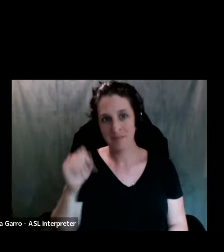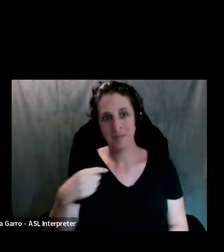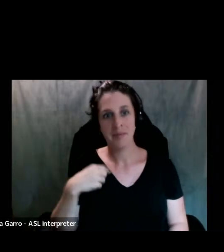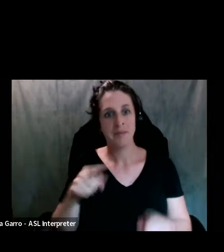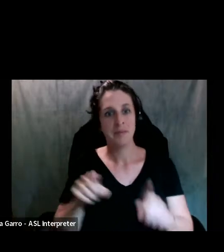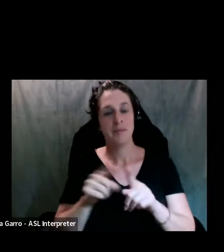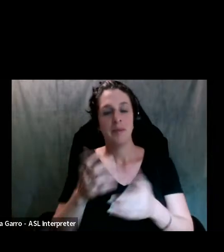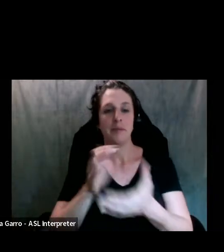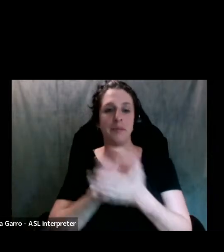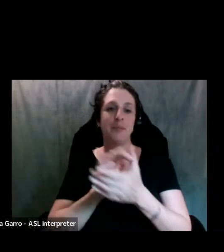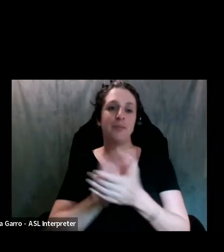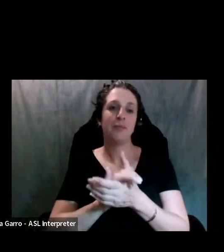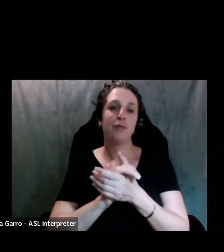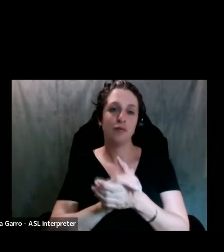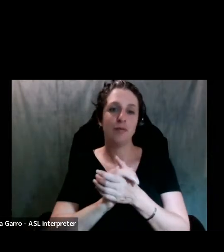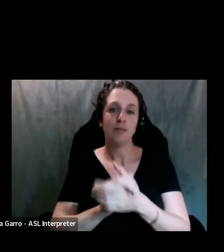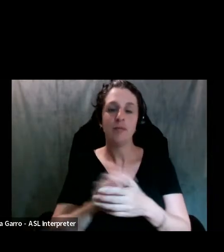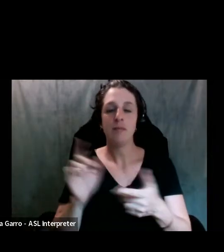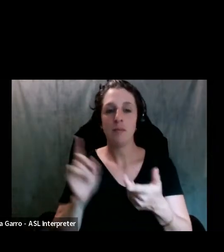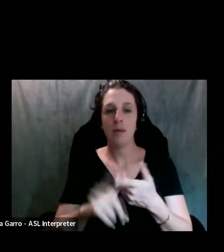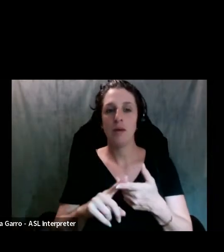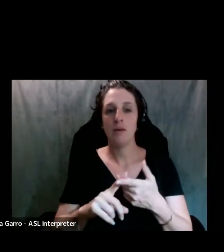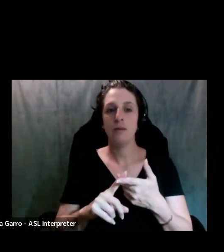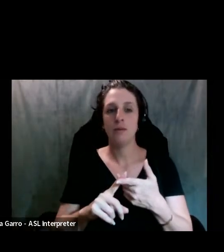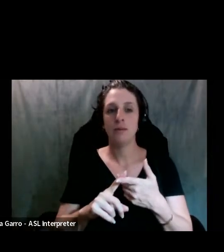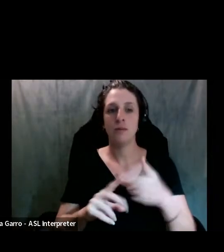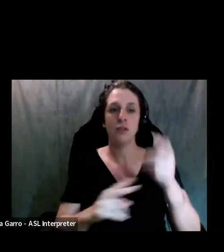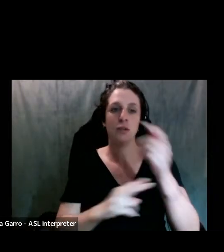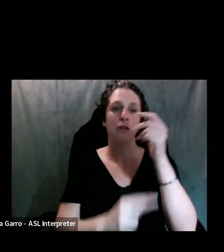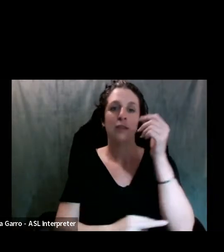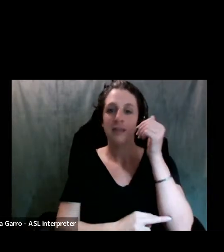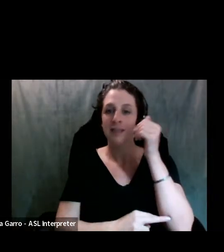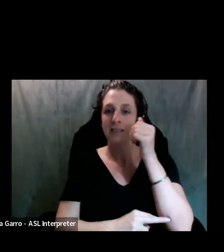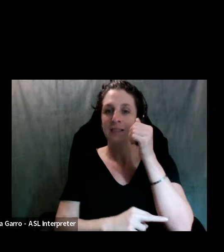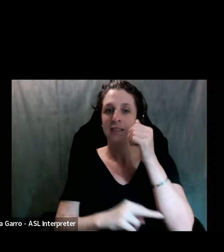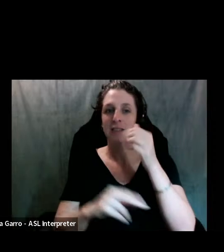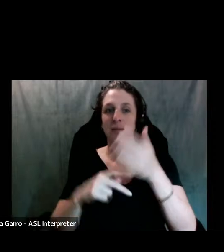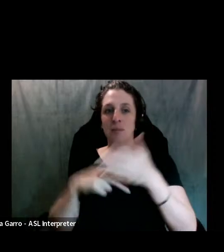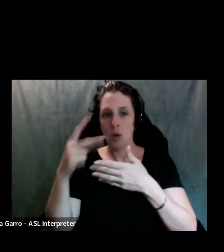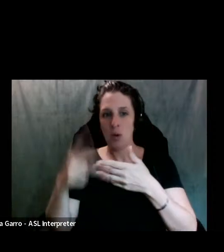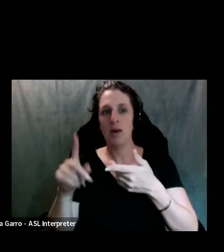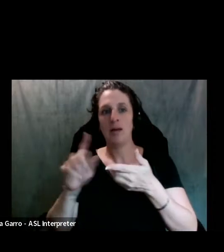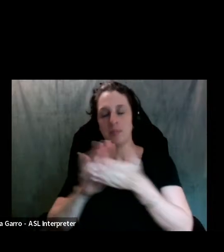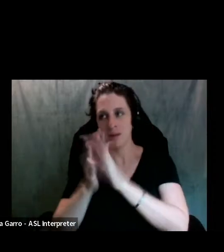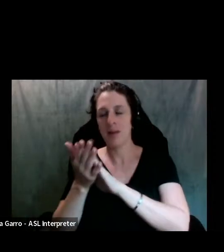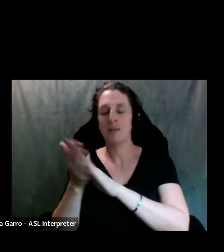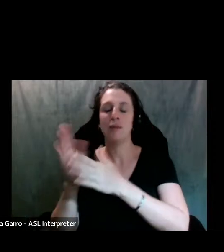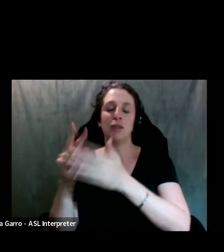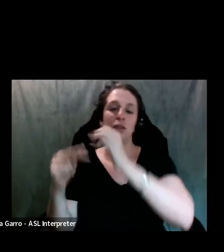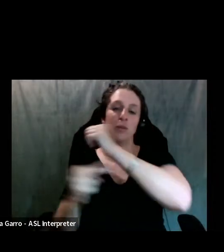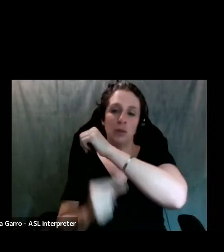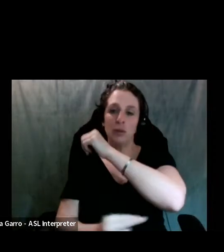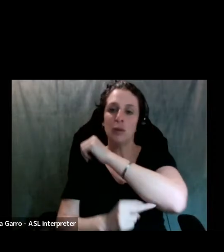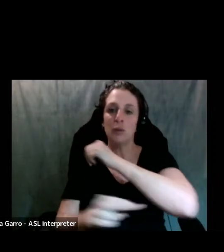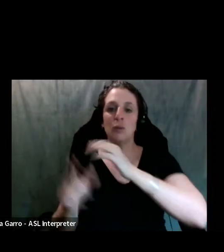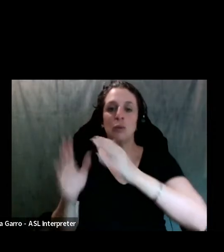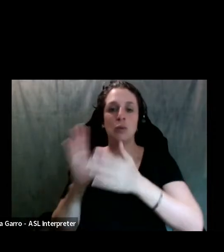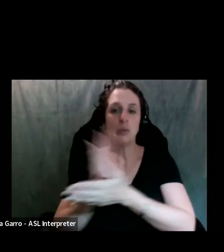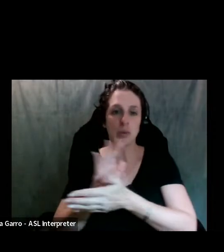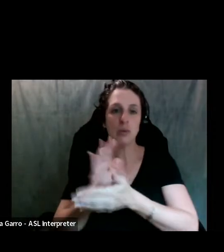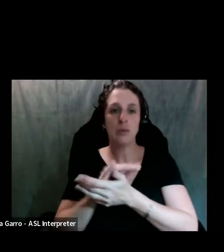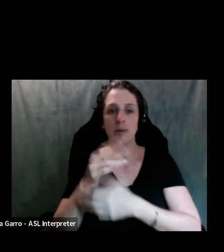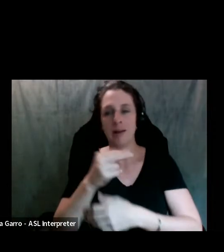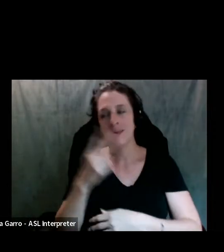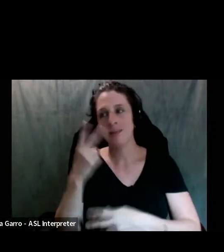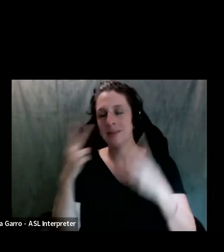like congrats to for like program becoming to Bridge schools, and like seeing like